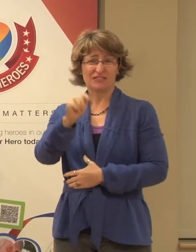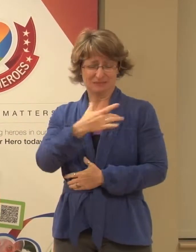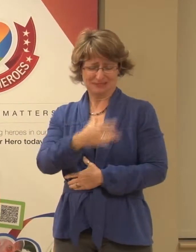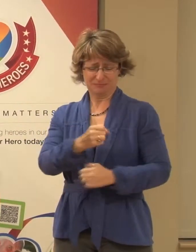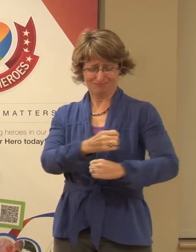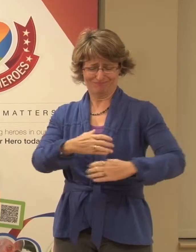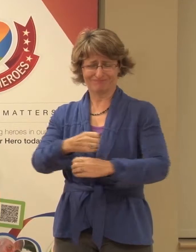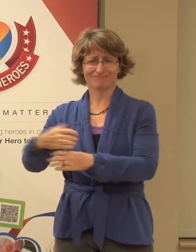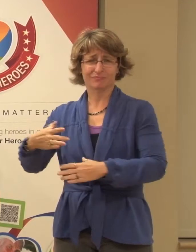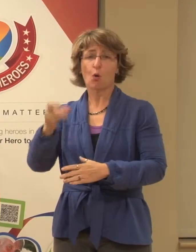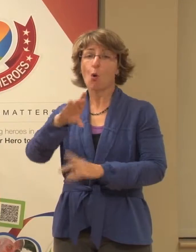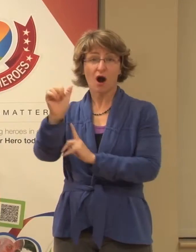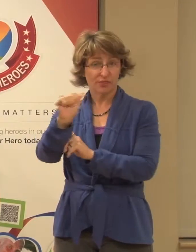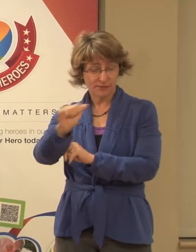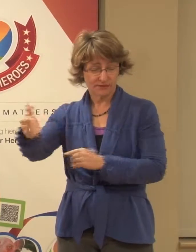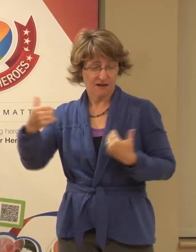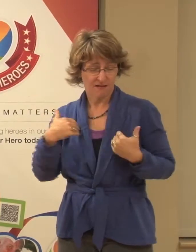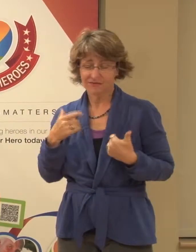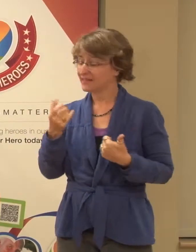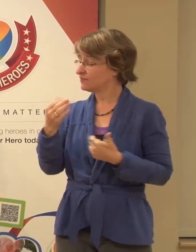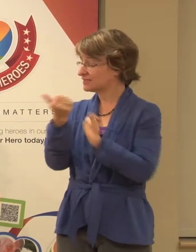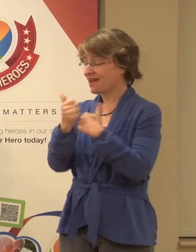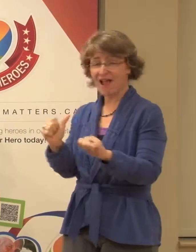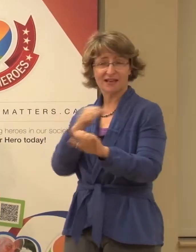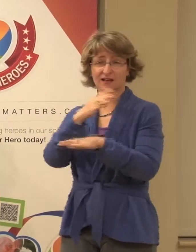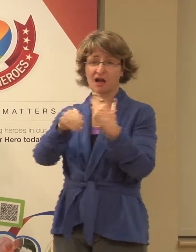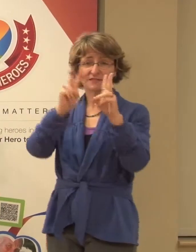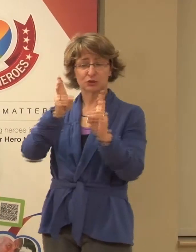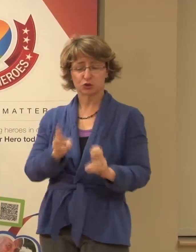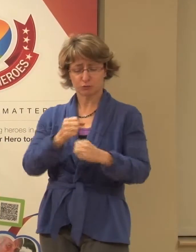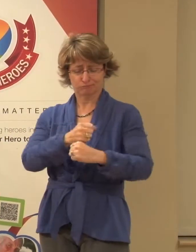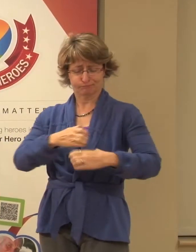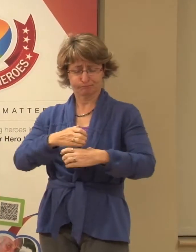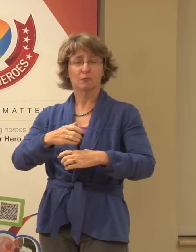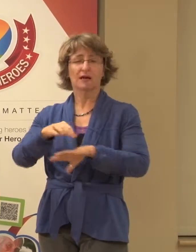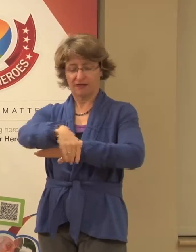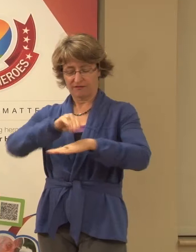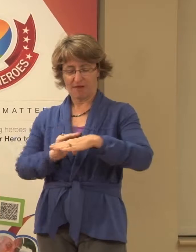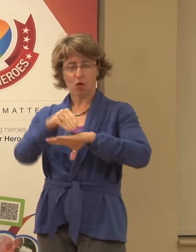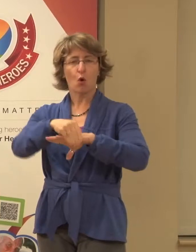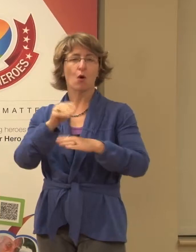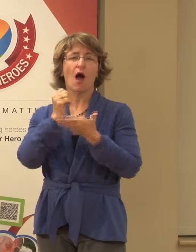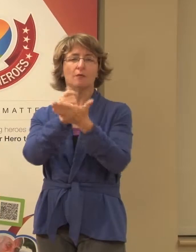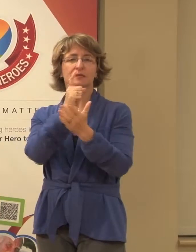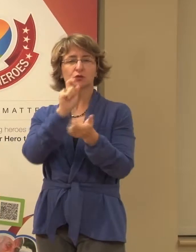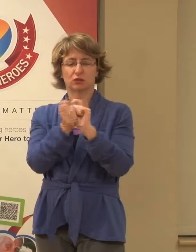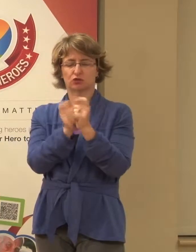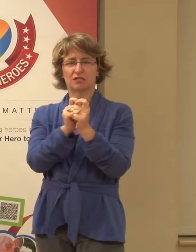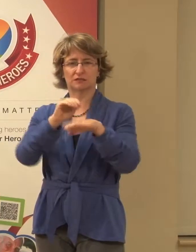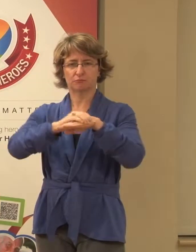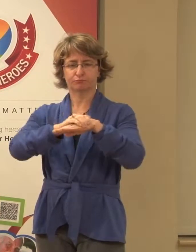well as you've got arthritis. If there's any kind of swelling, then the Velcro really helps to adjust